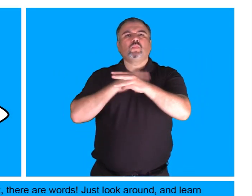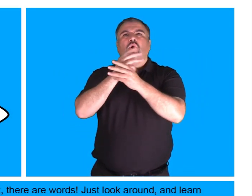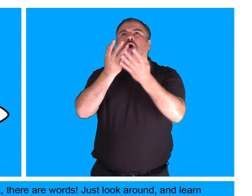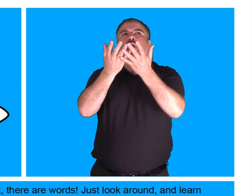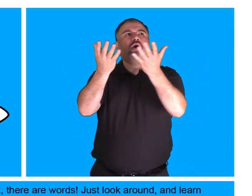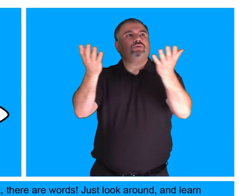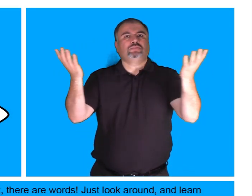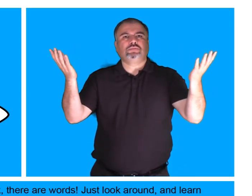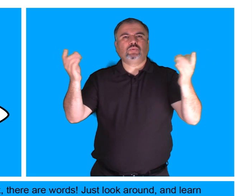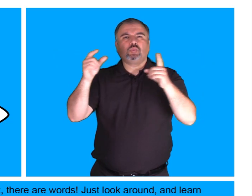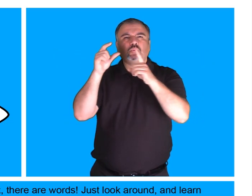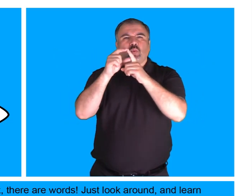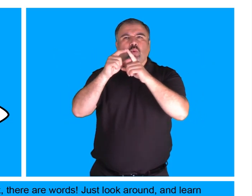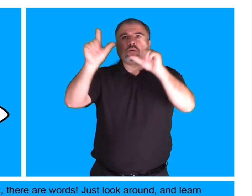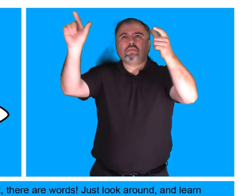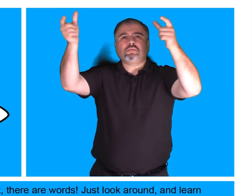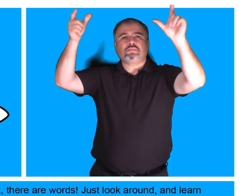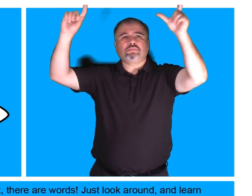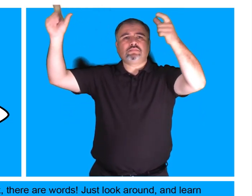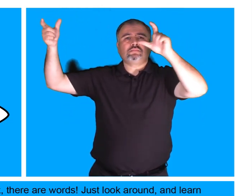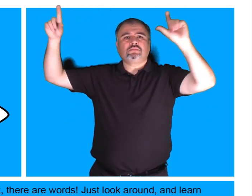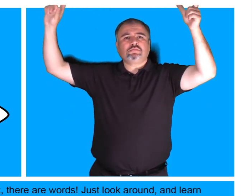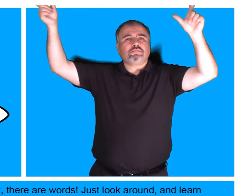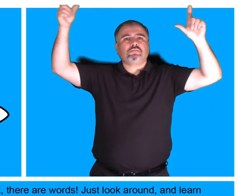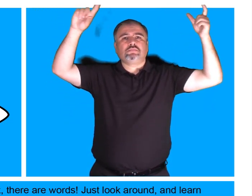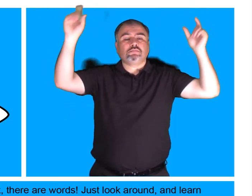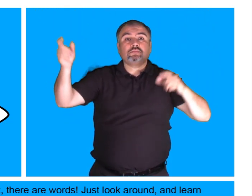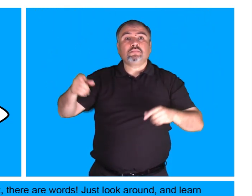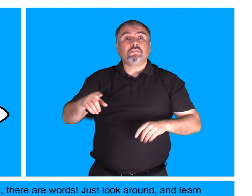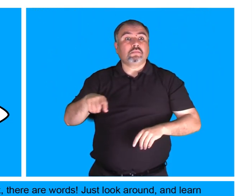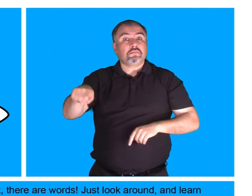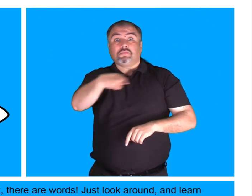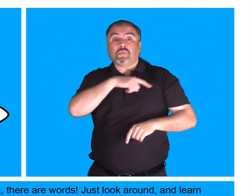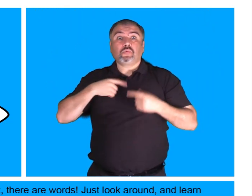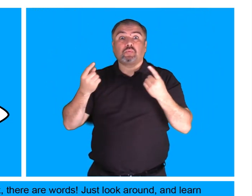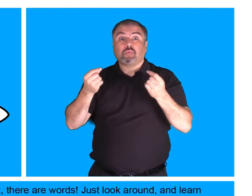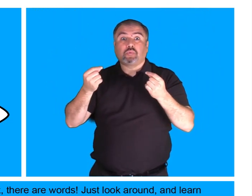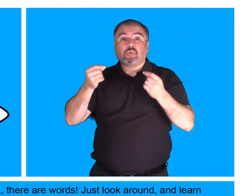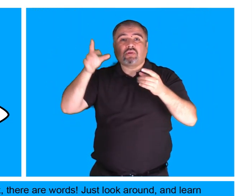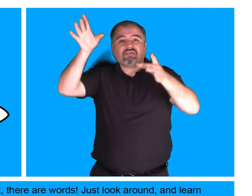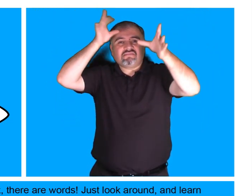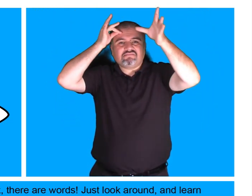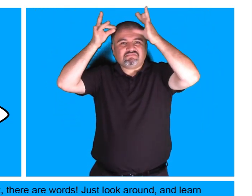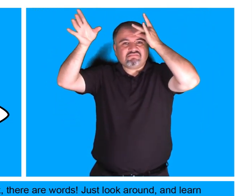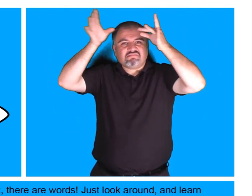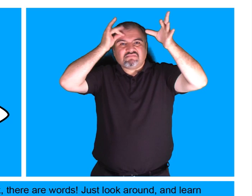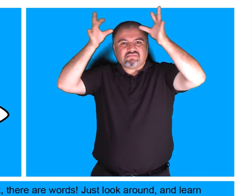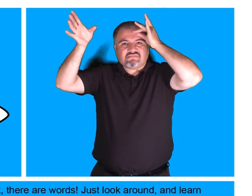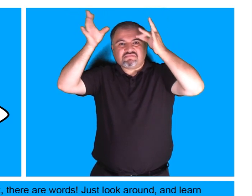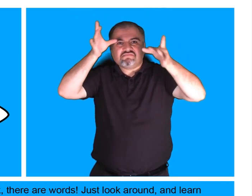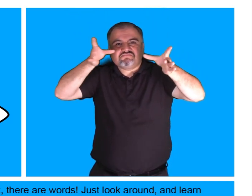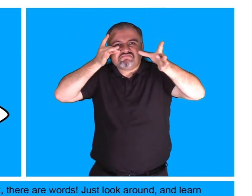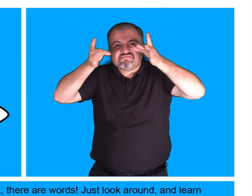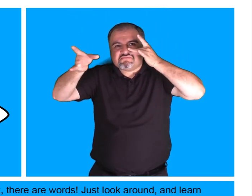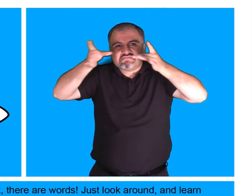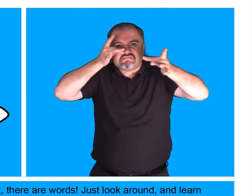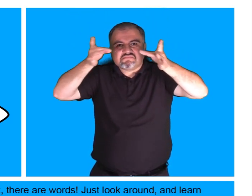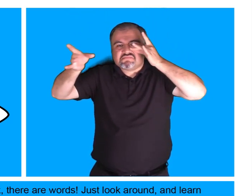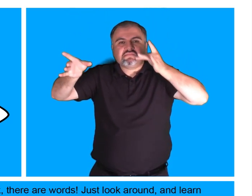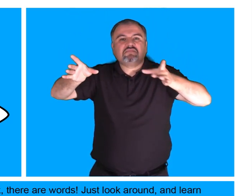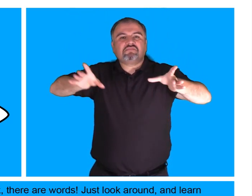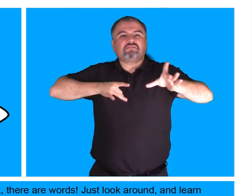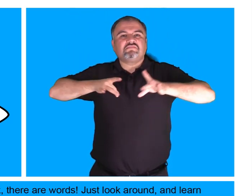Look around. Everywhere you look, there are words. Just look around and learn more English every day. Find